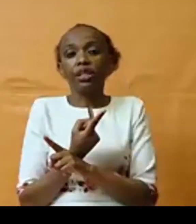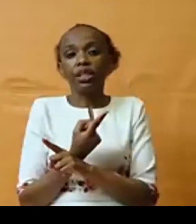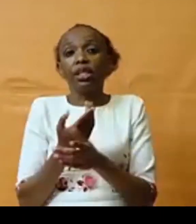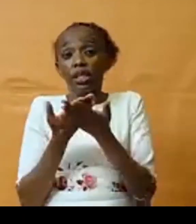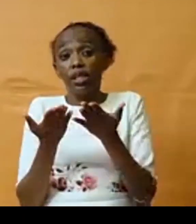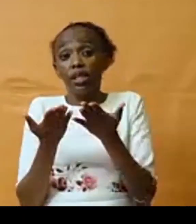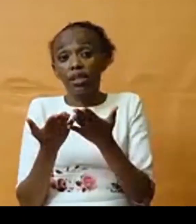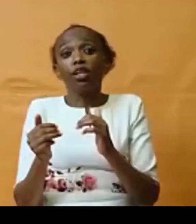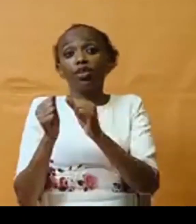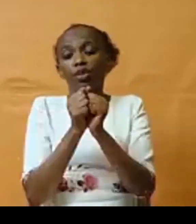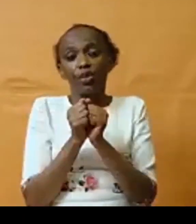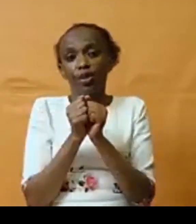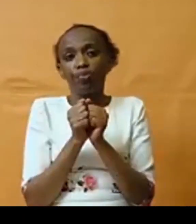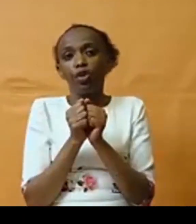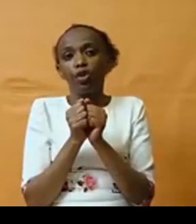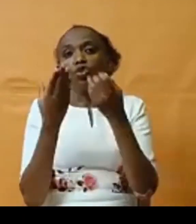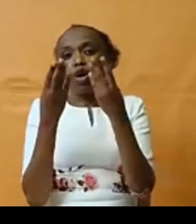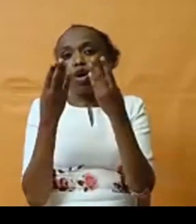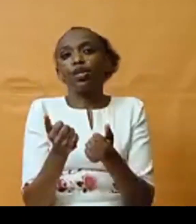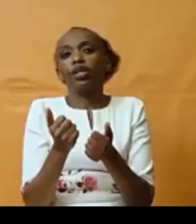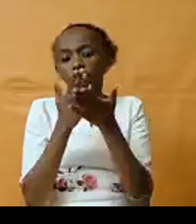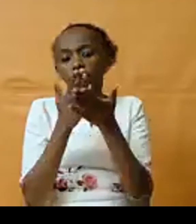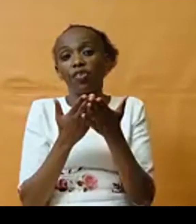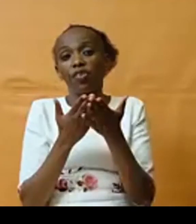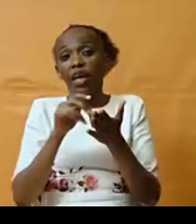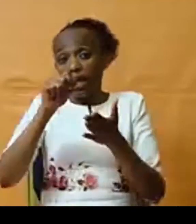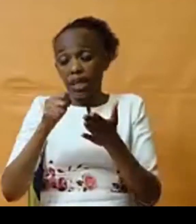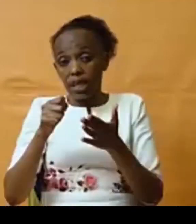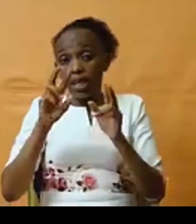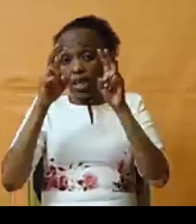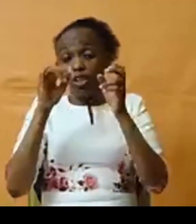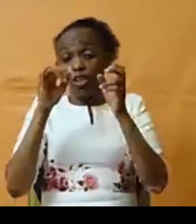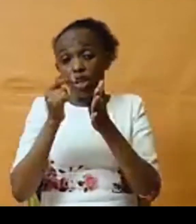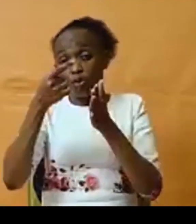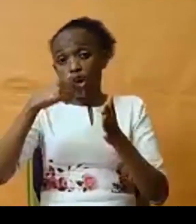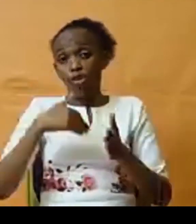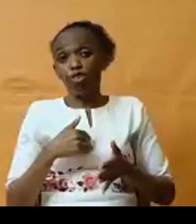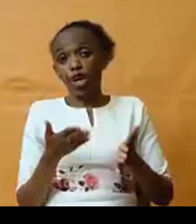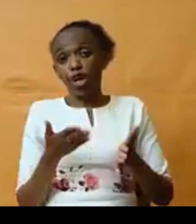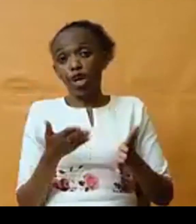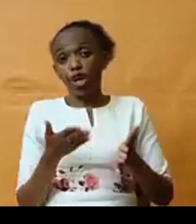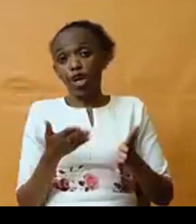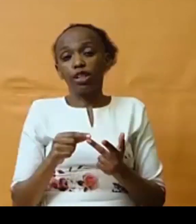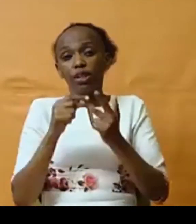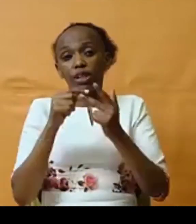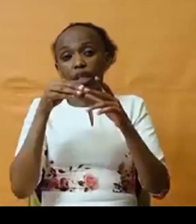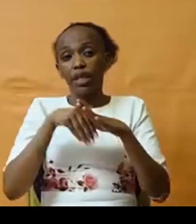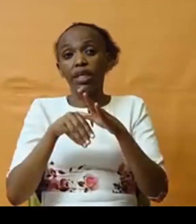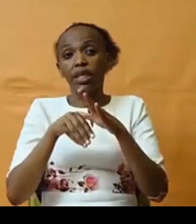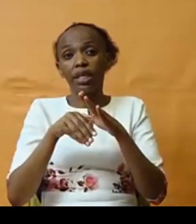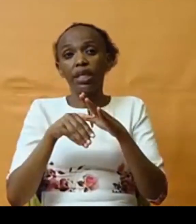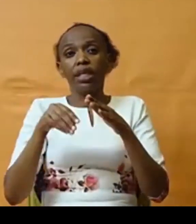together to address some of the key issues that we are facing now. But particularly in terms of debt